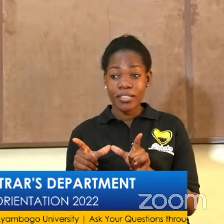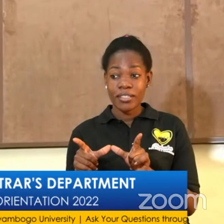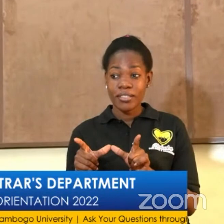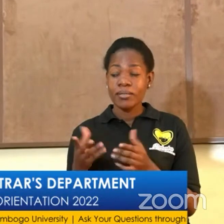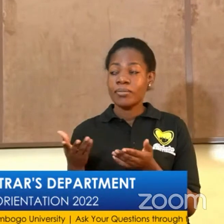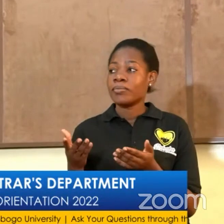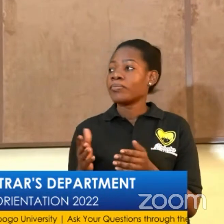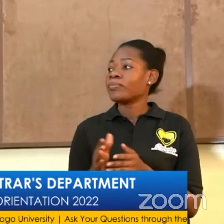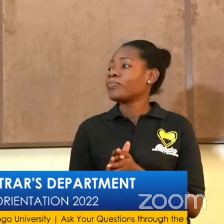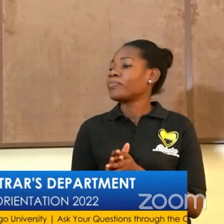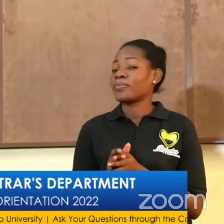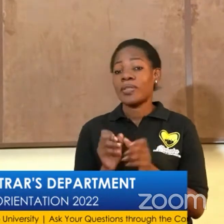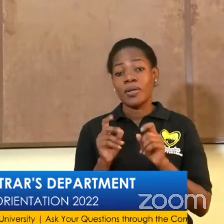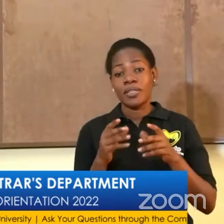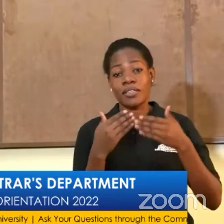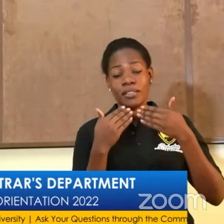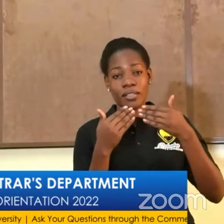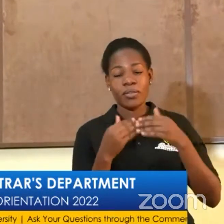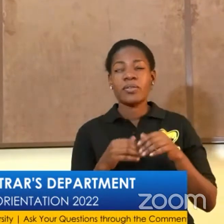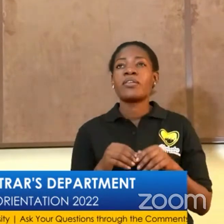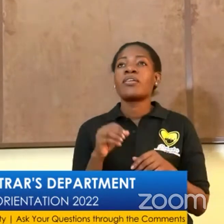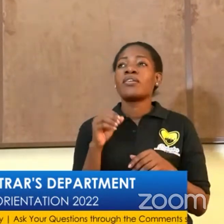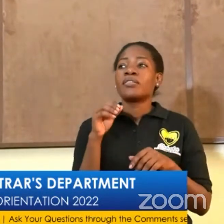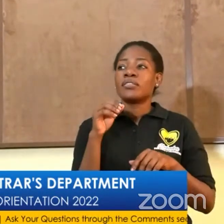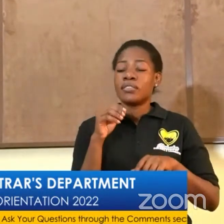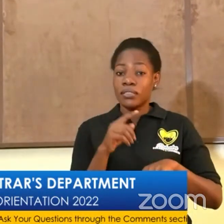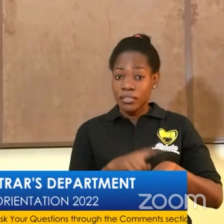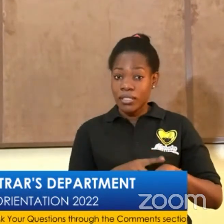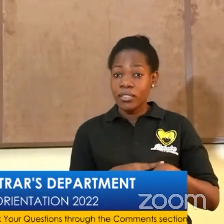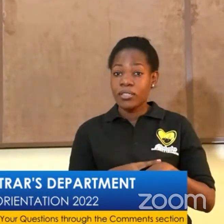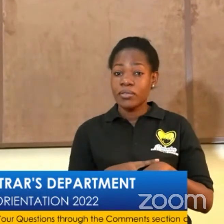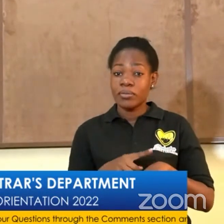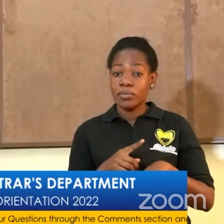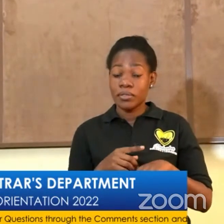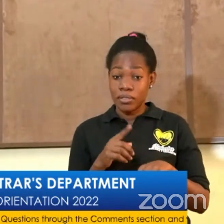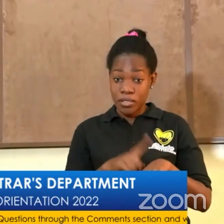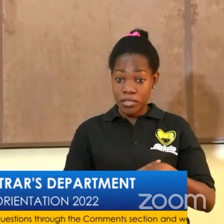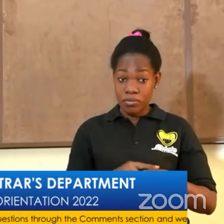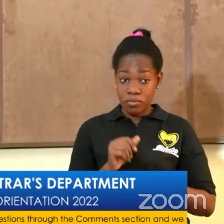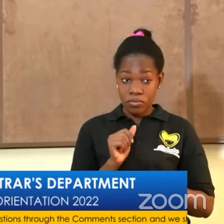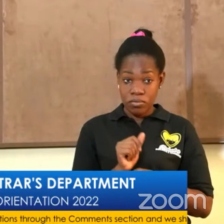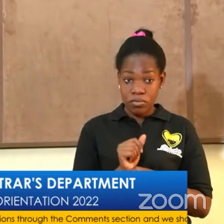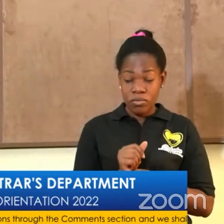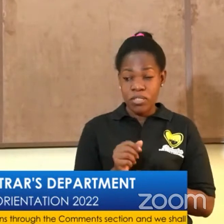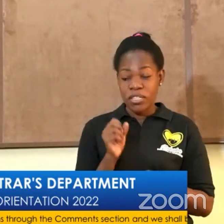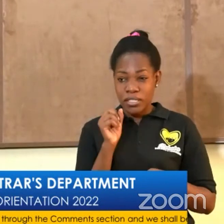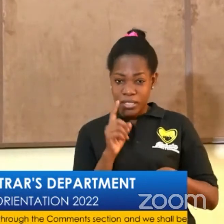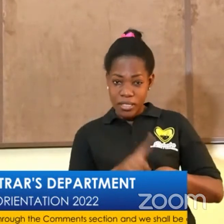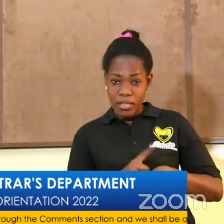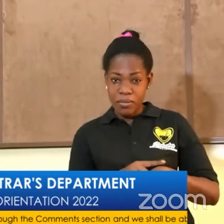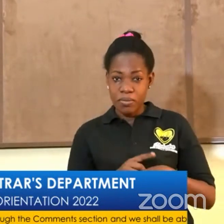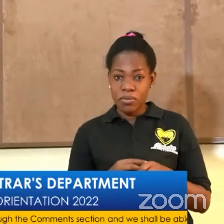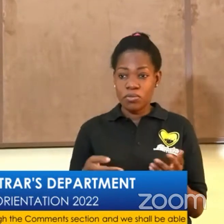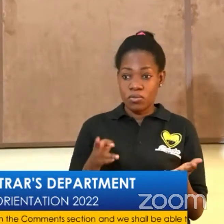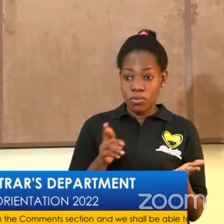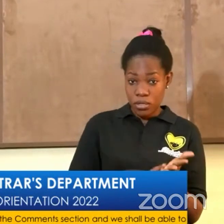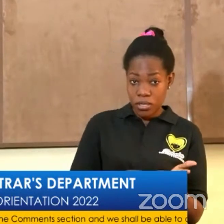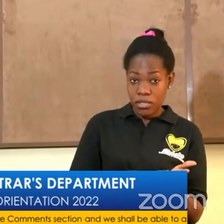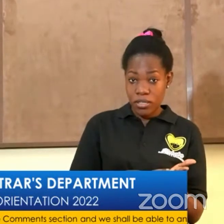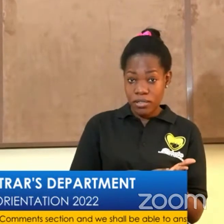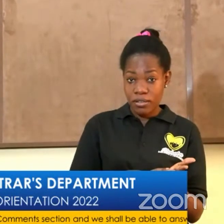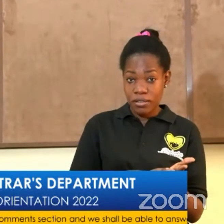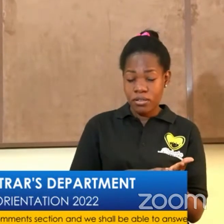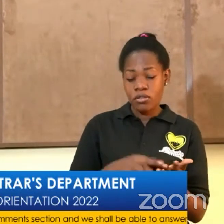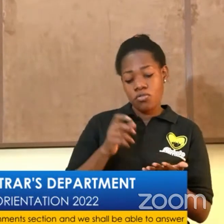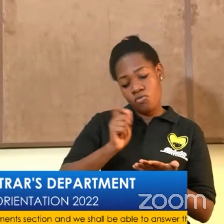Thank you so much. The moment you sit a paper which you are retaking, we indicate that